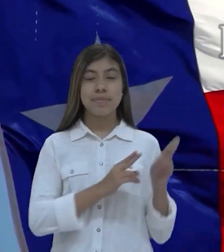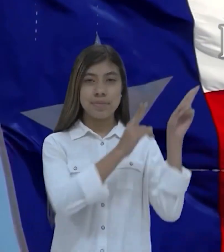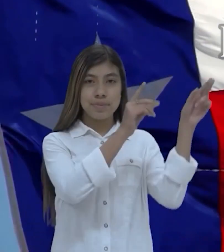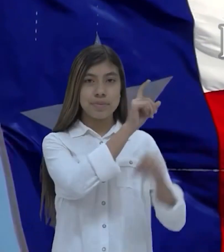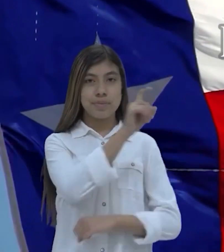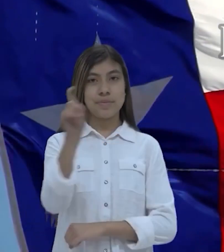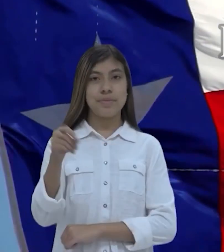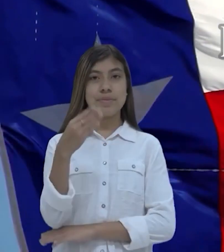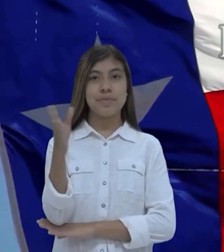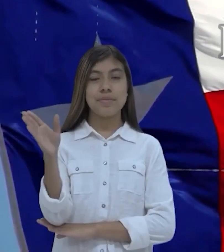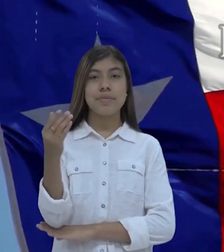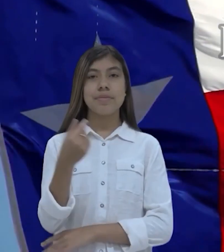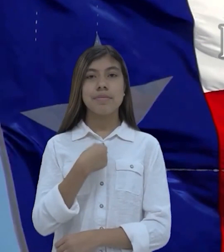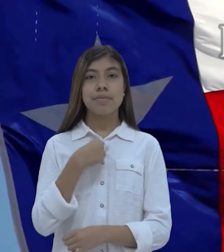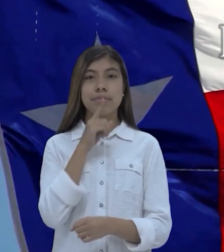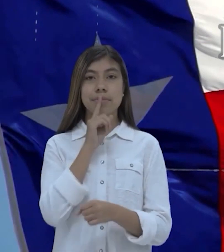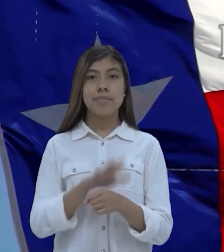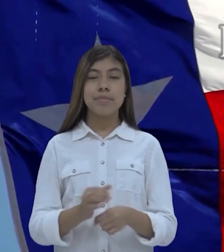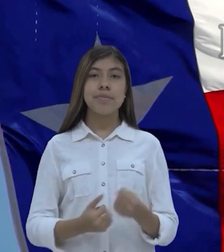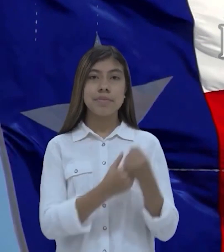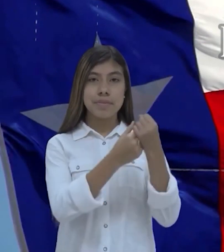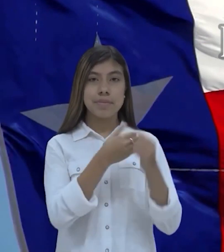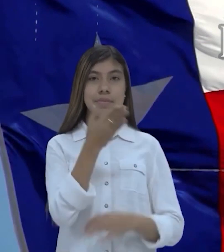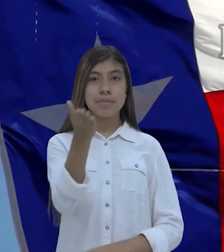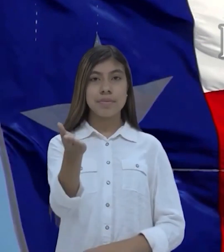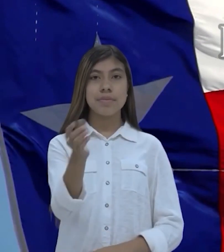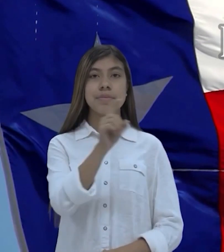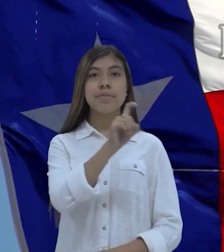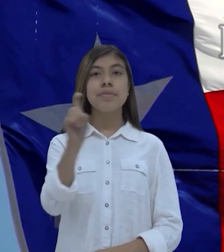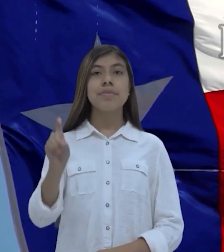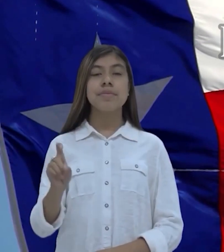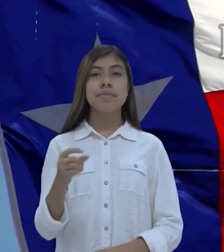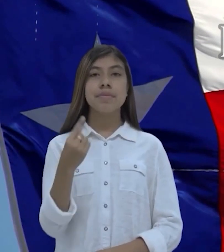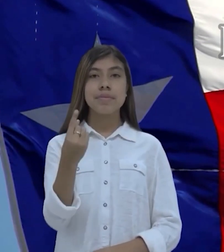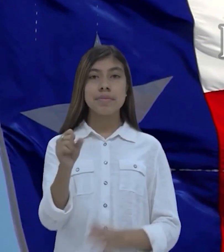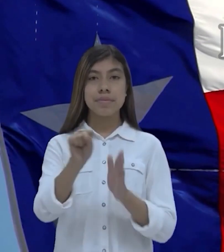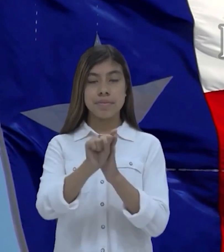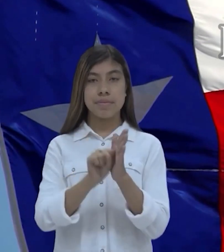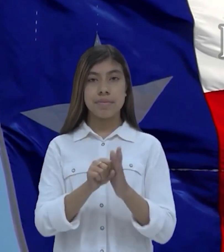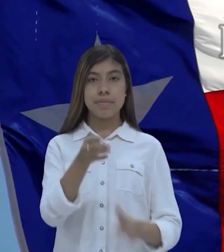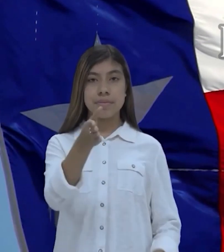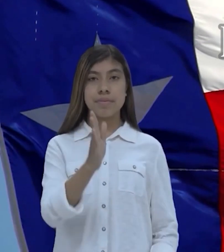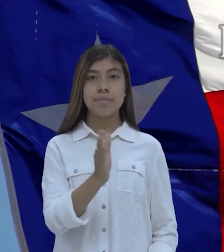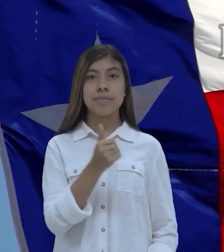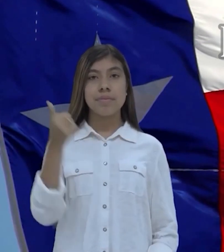the Texas flag. I pledge allegiance to thee, Texas, one state, under